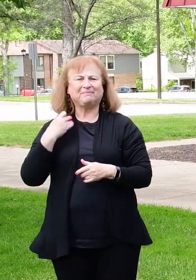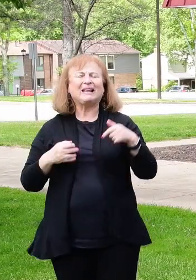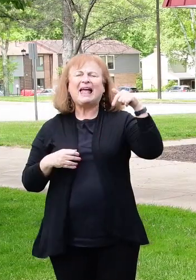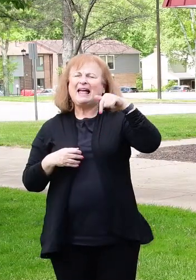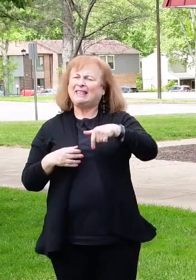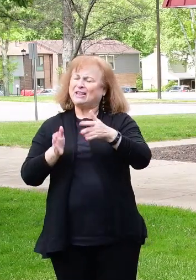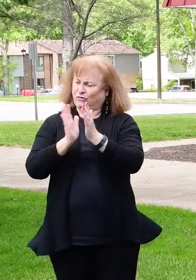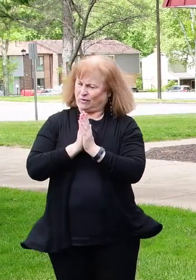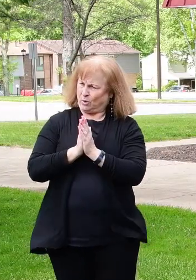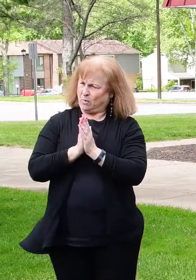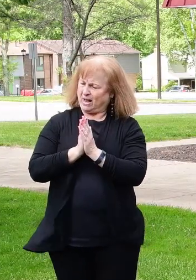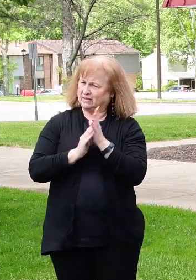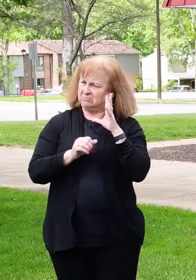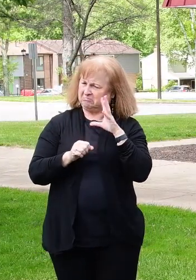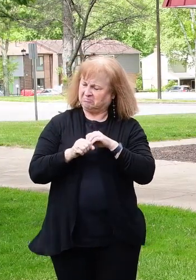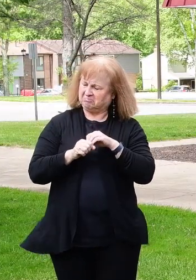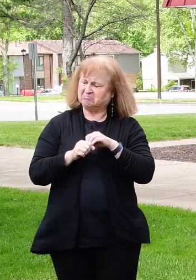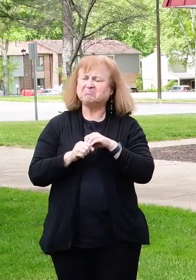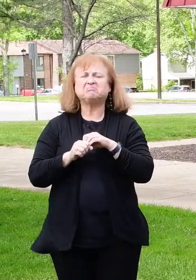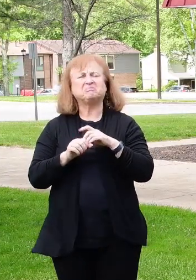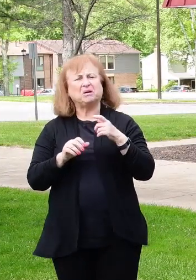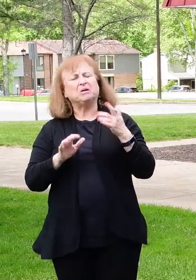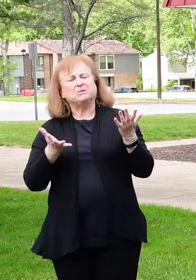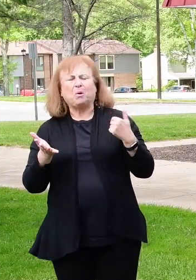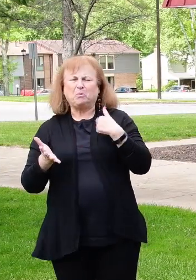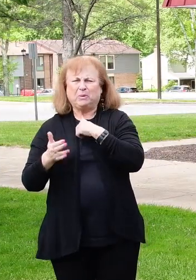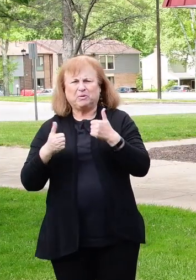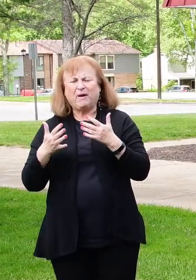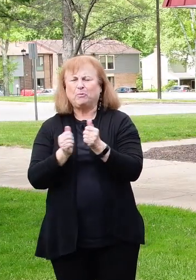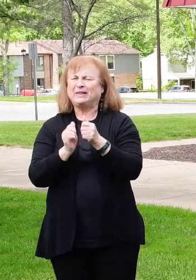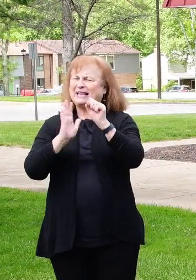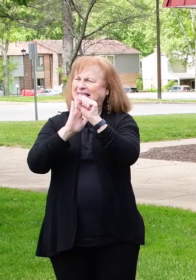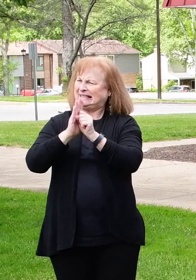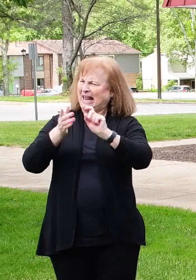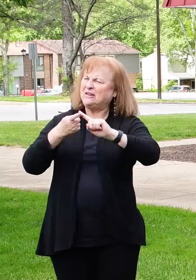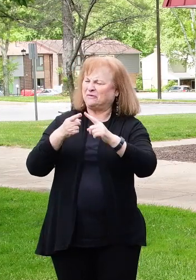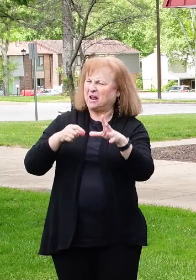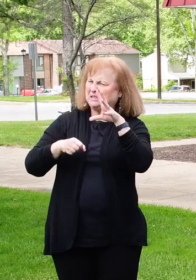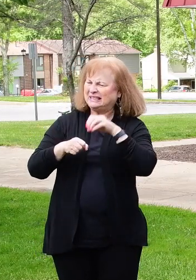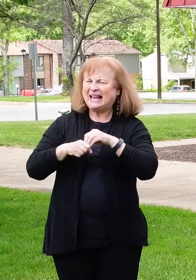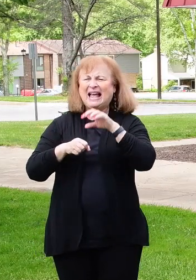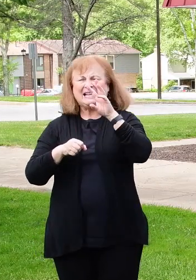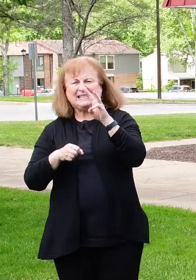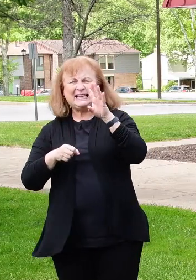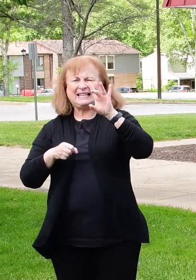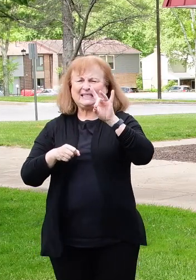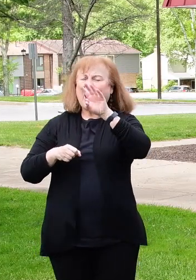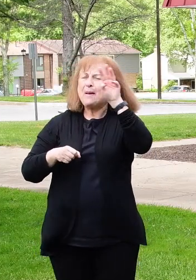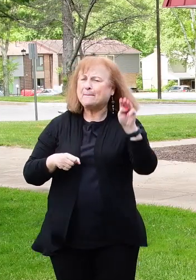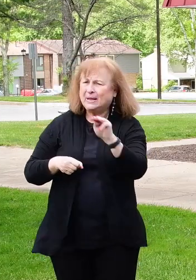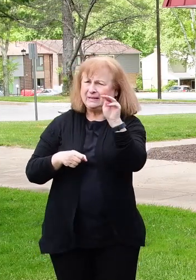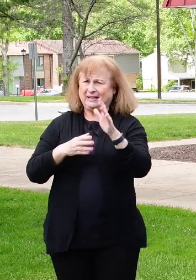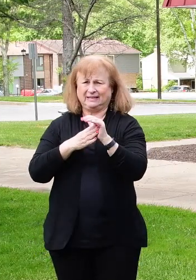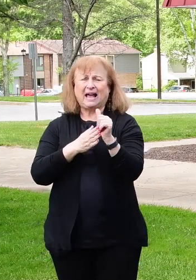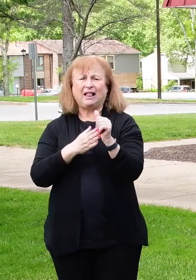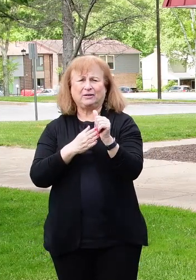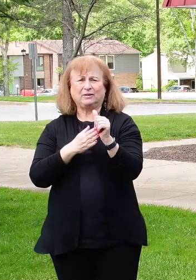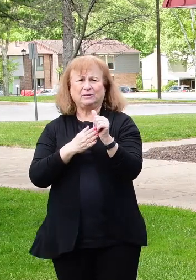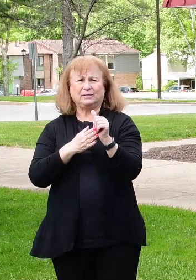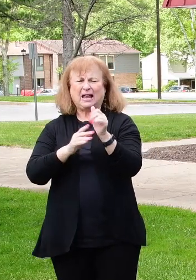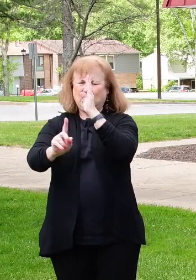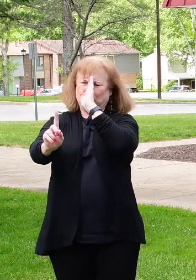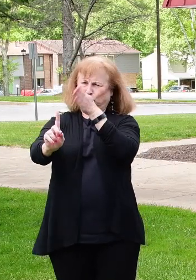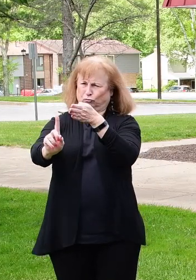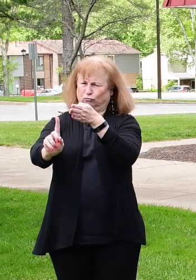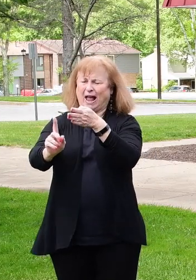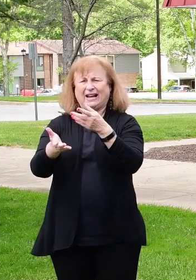In this request, we provided with our state friends nearly $68 million in